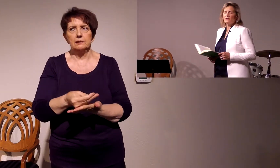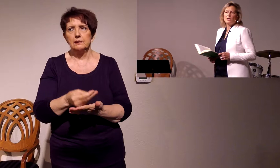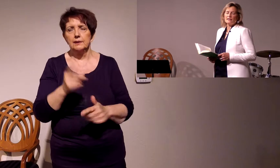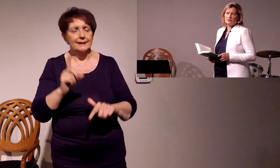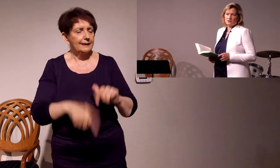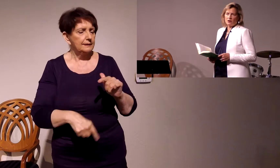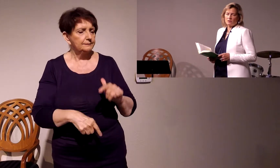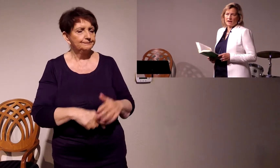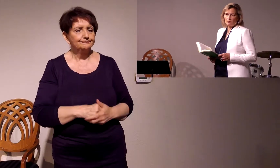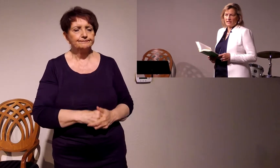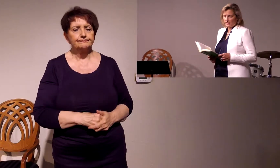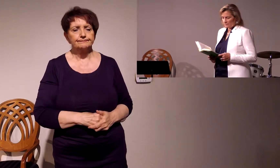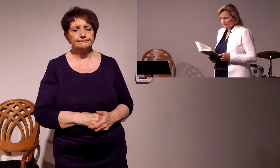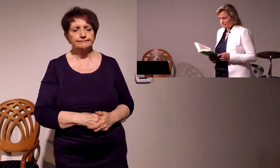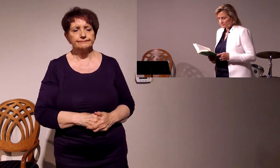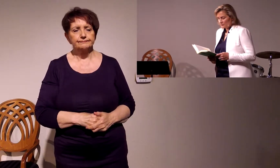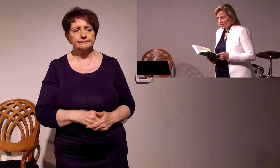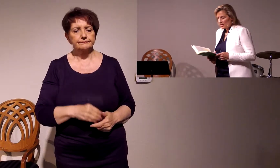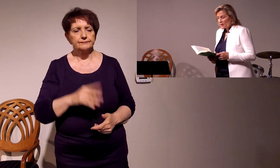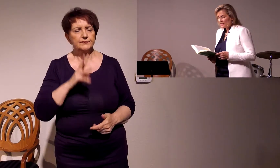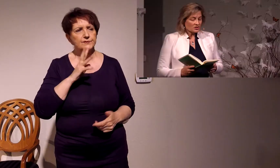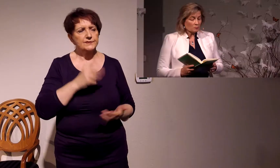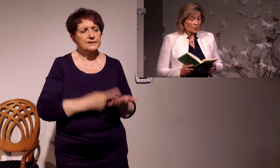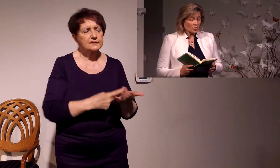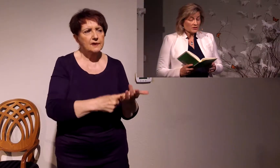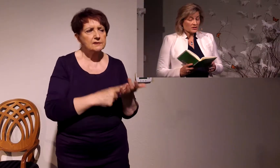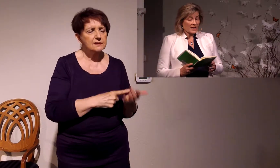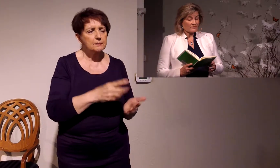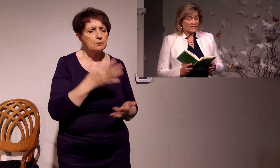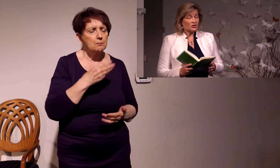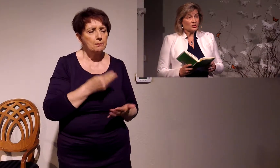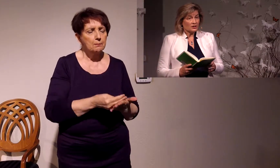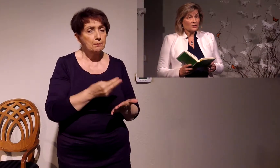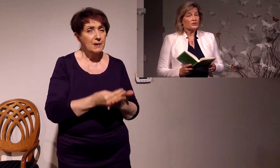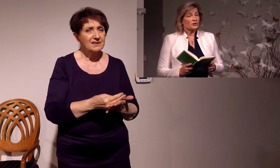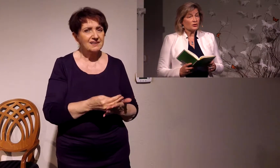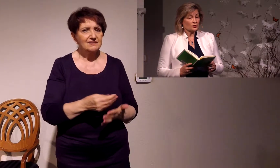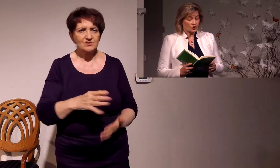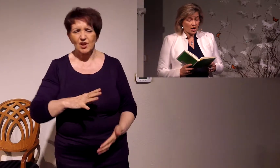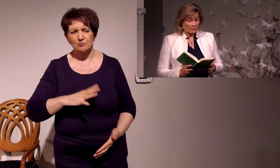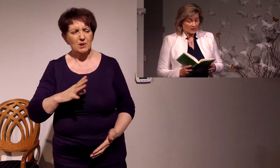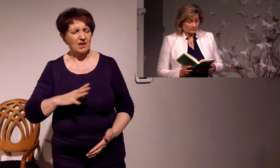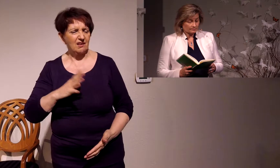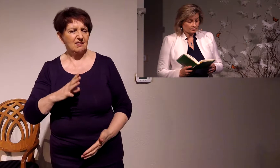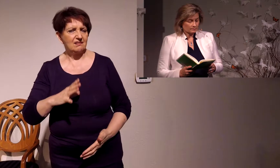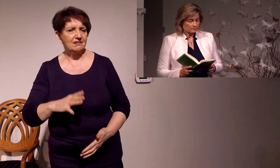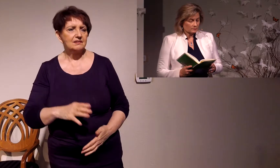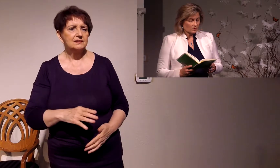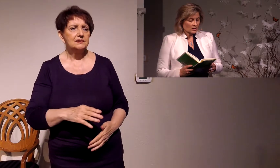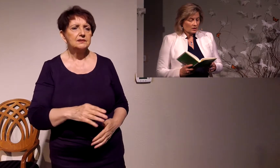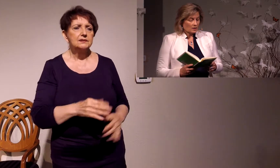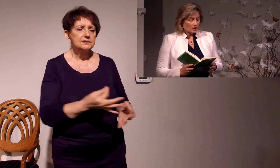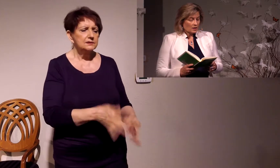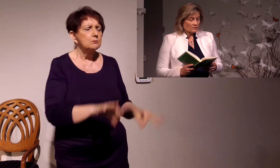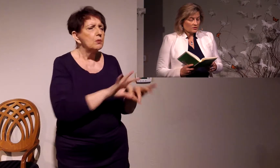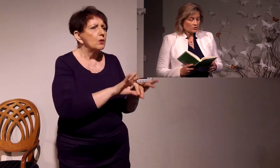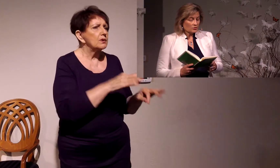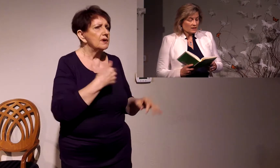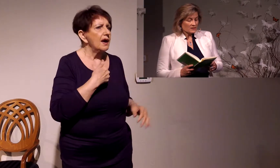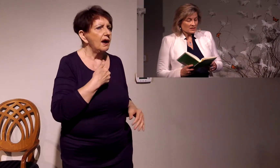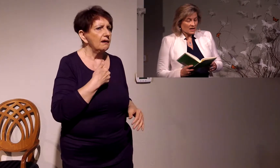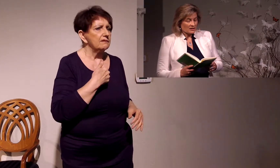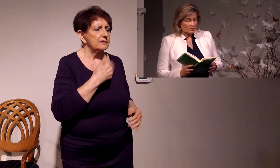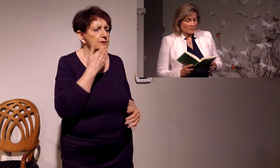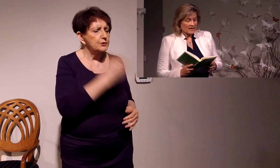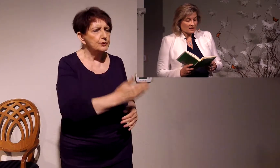It's not polite to talk about money. It's important to have a good, secure job. If you